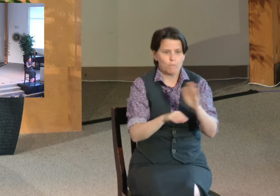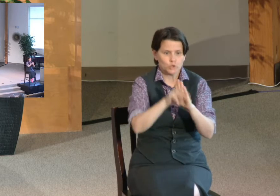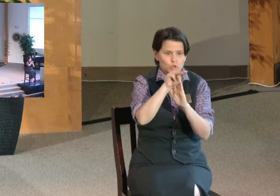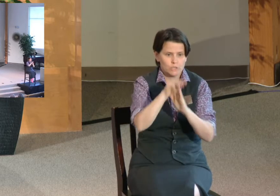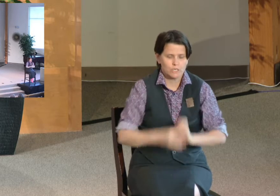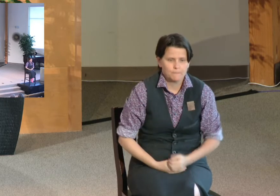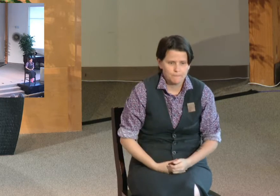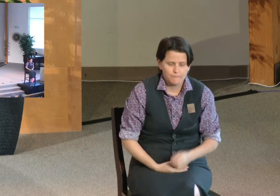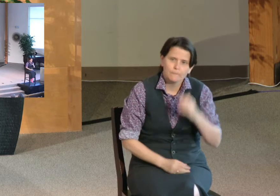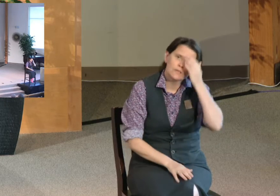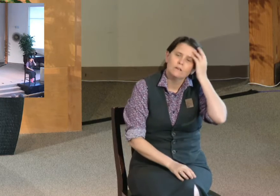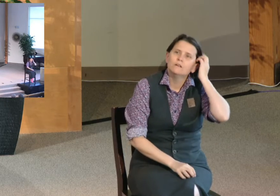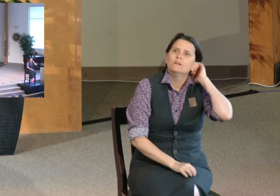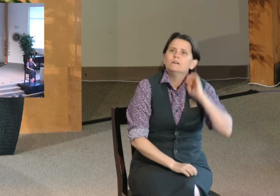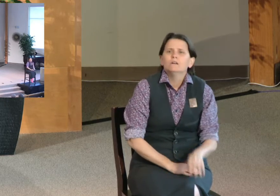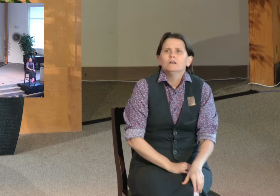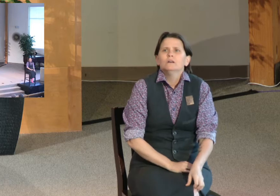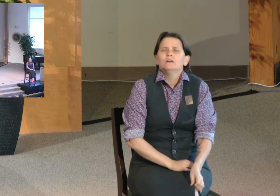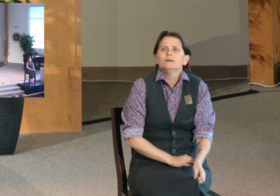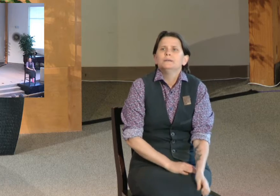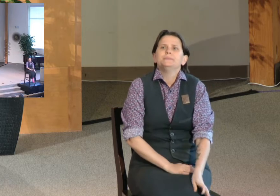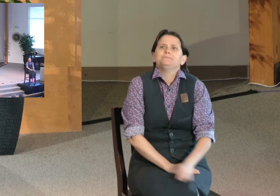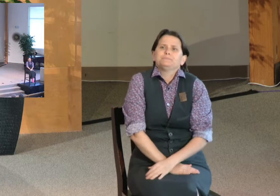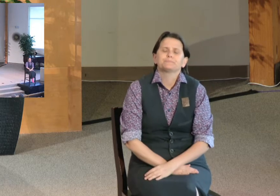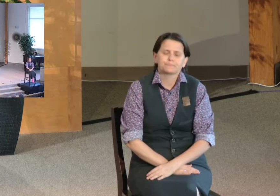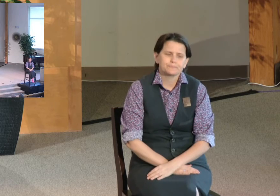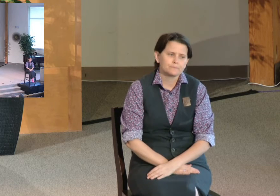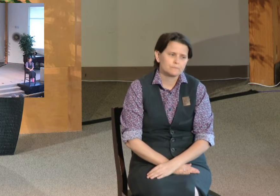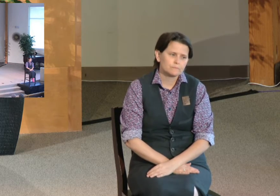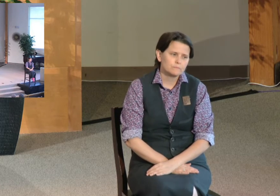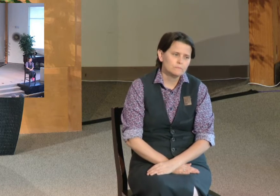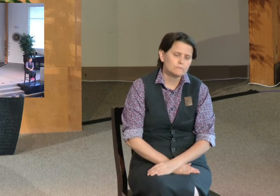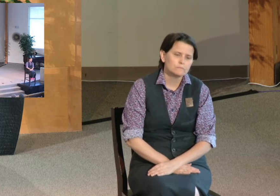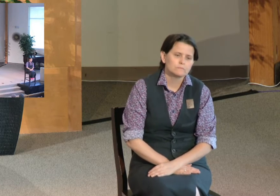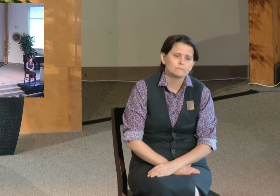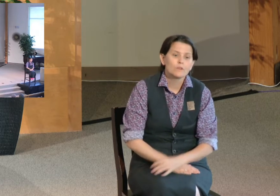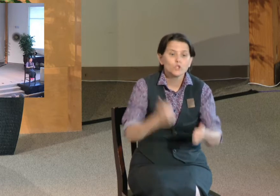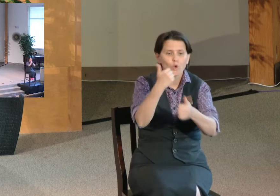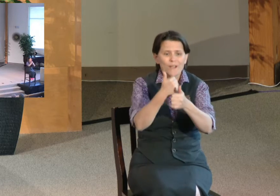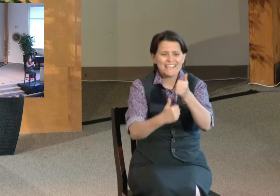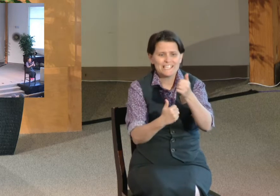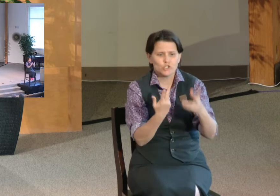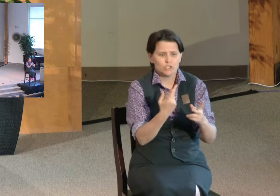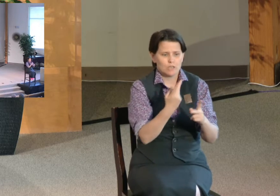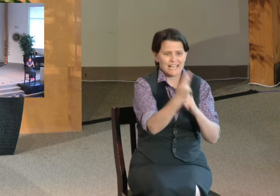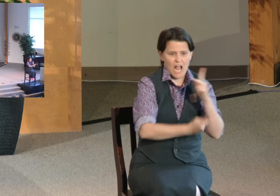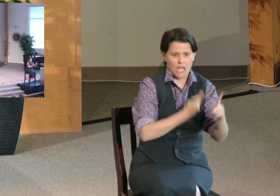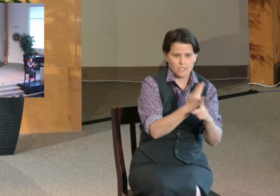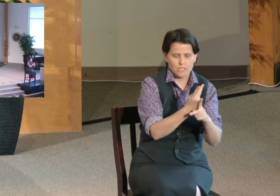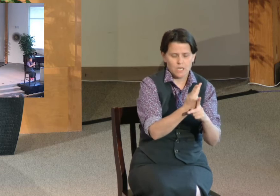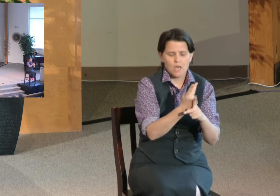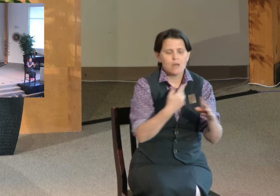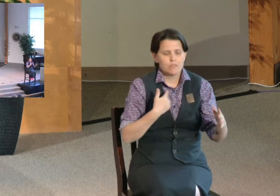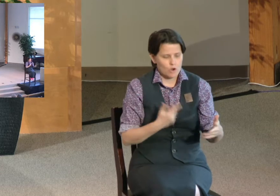And each of these masculine archetypes, there is an immature boyhood archetype. And I'm not going to go into